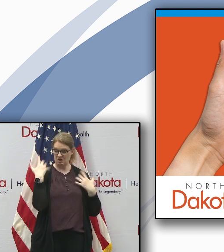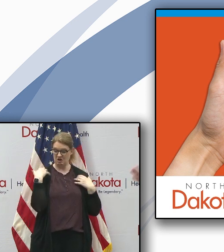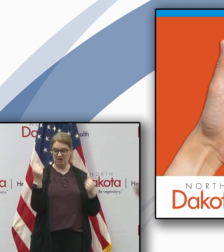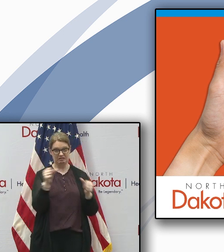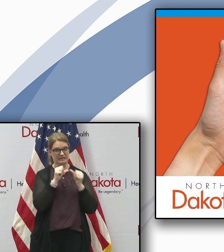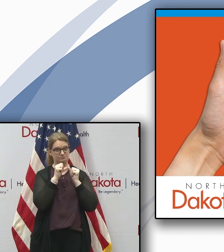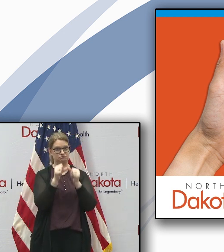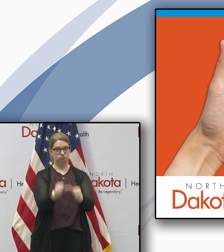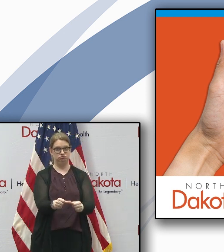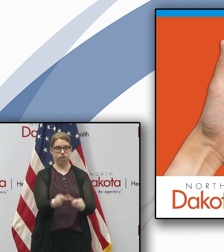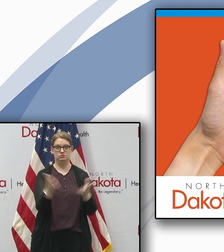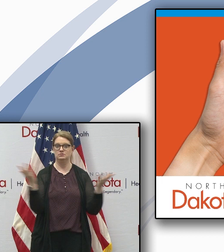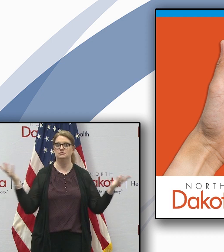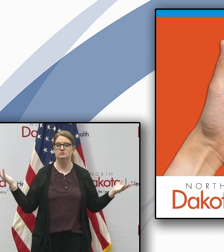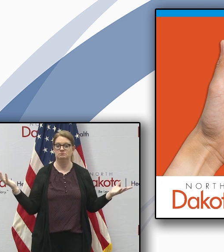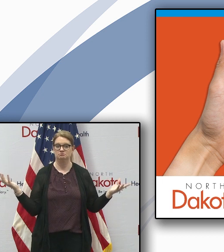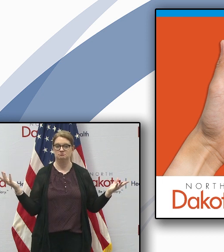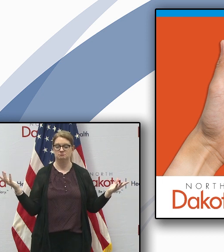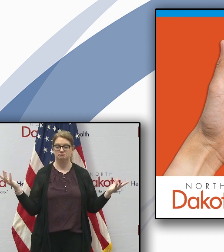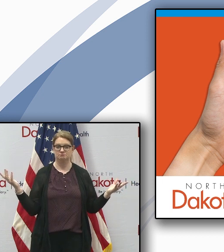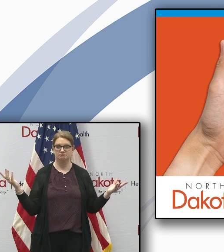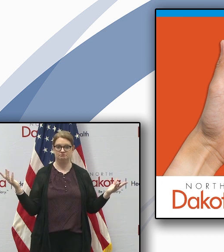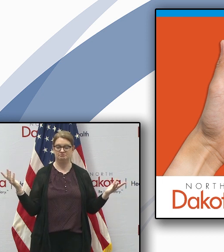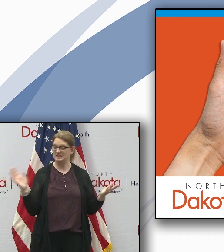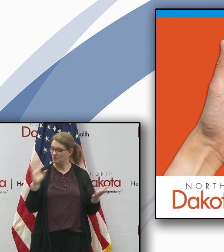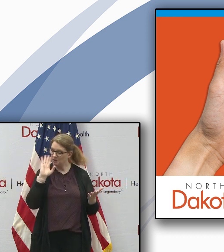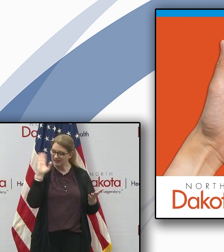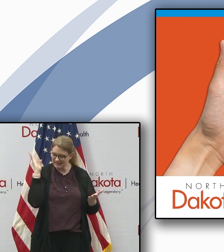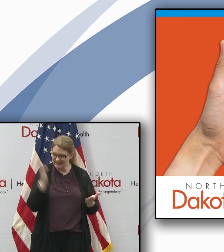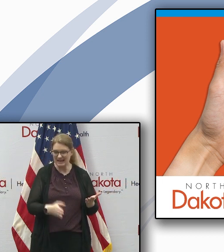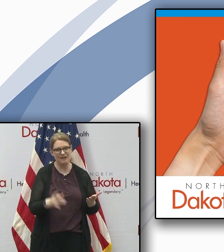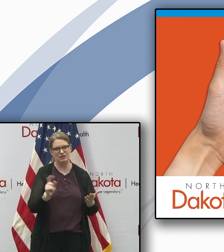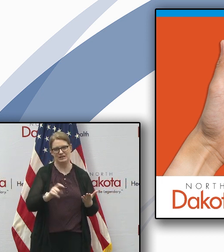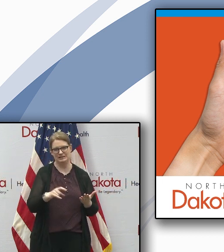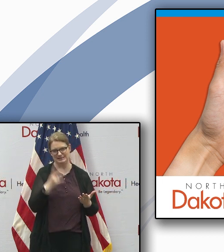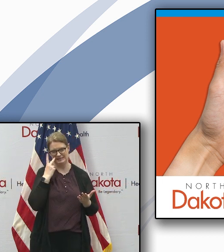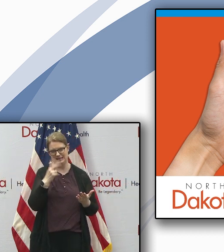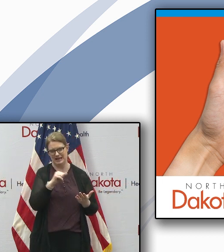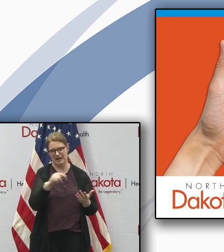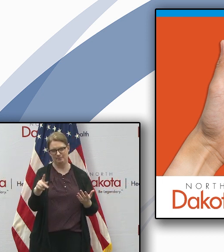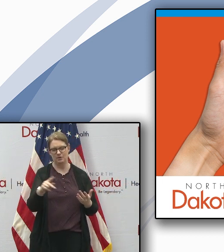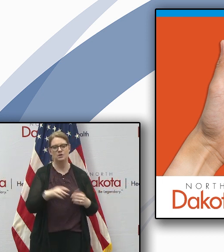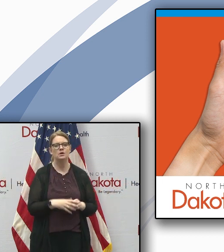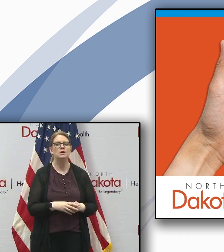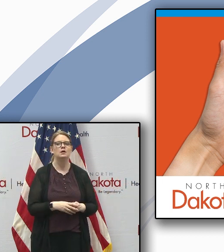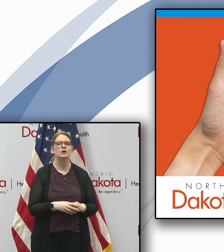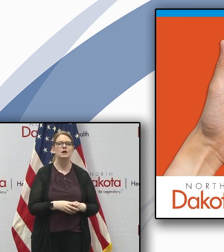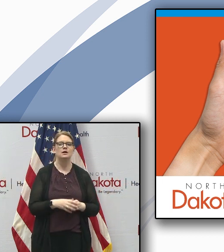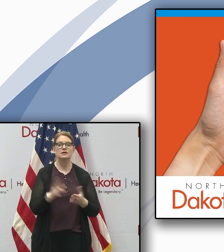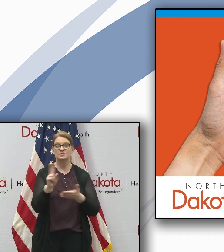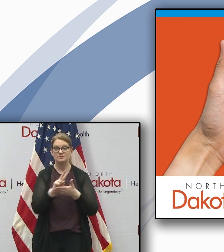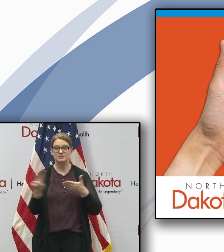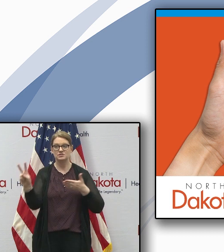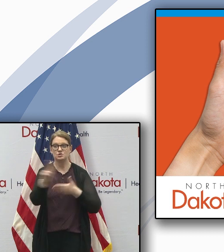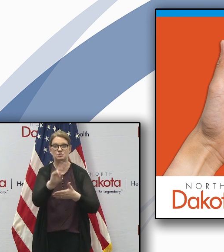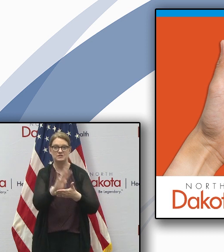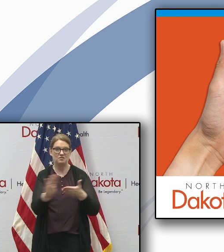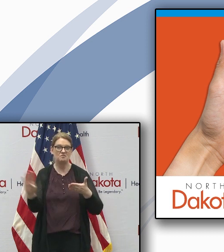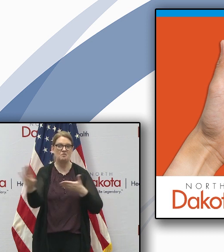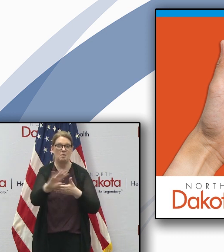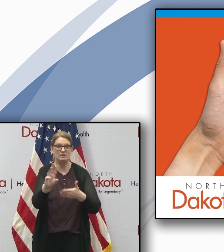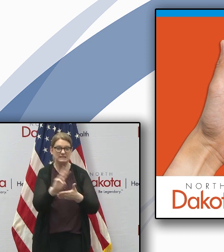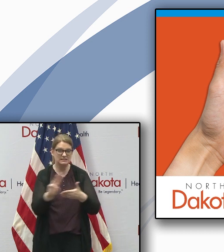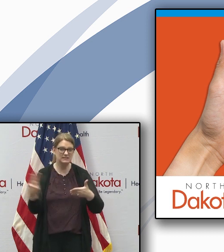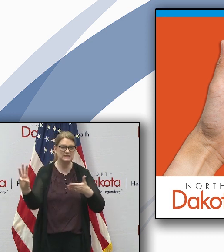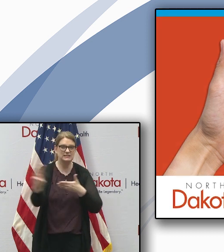thing, then you'll never need to ever look at this app. If you find yourself in 2 weeks or 4 weeks or 6 weeks from